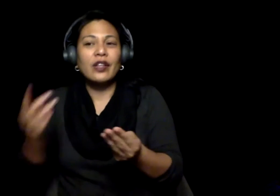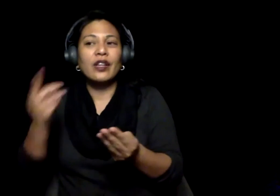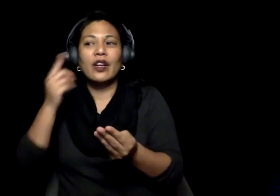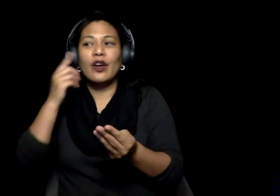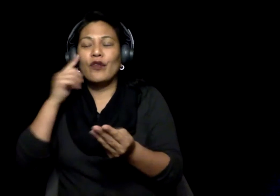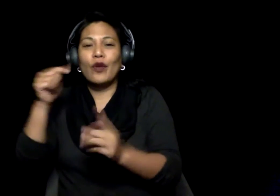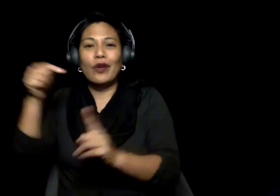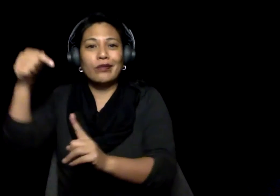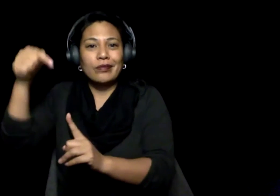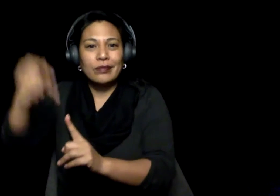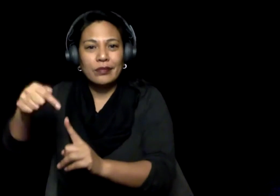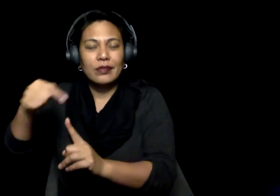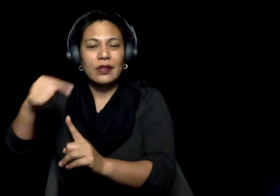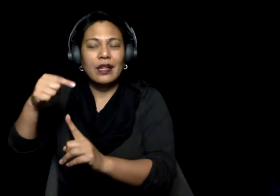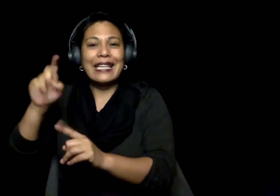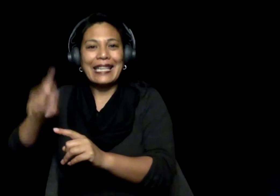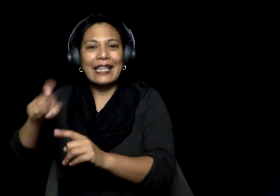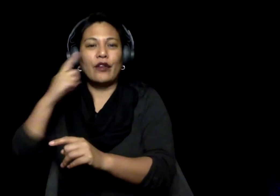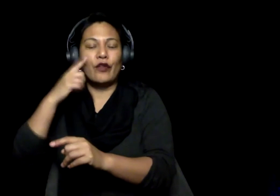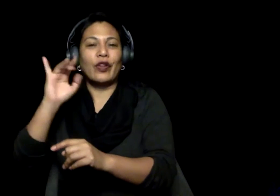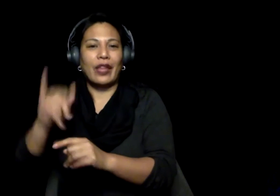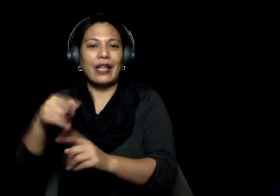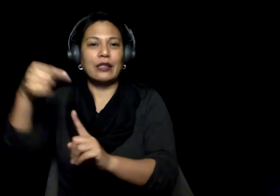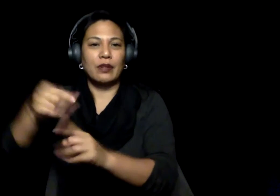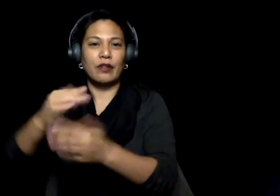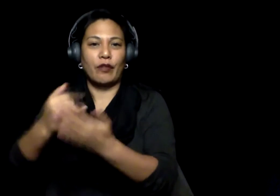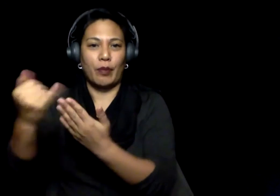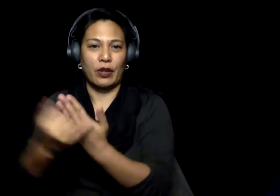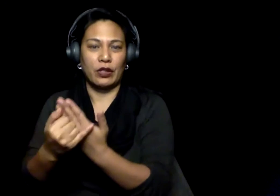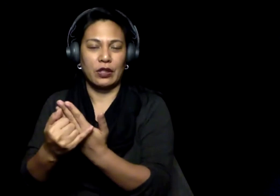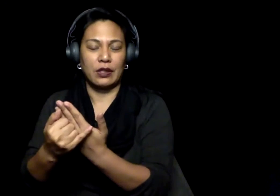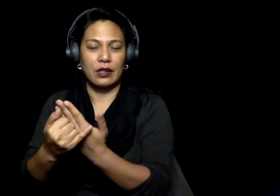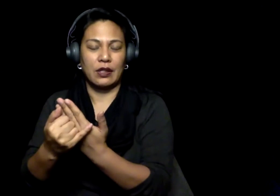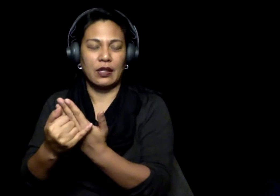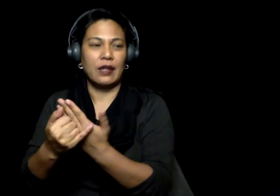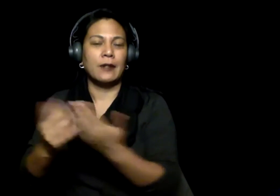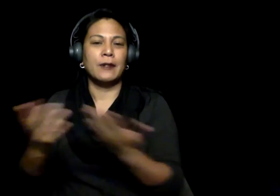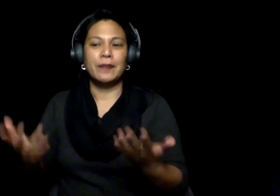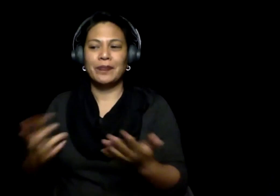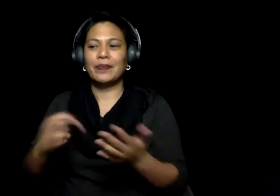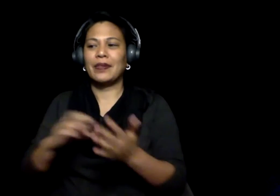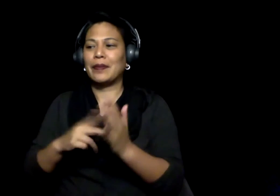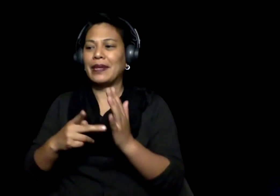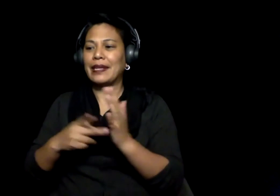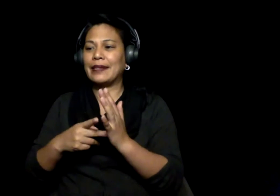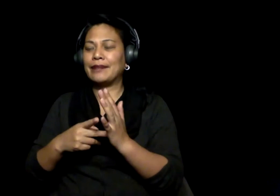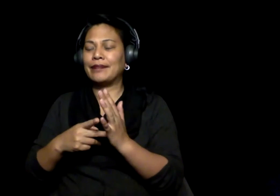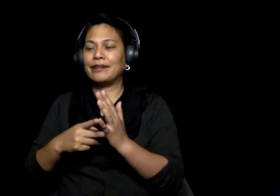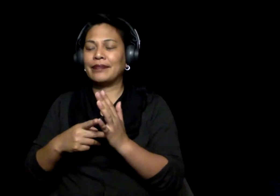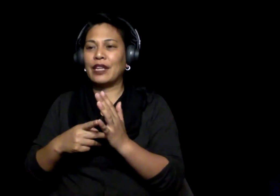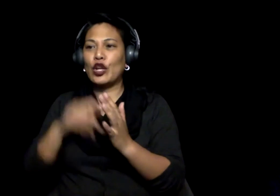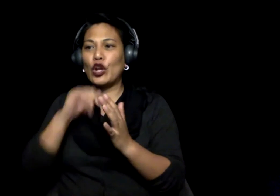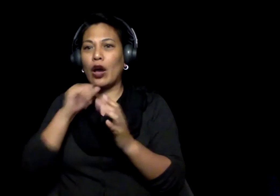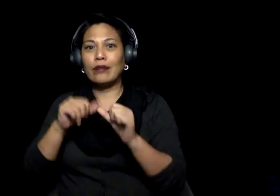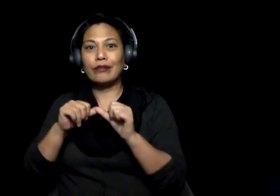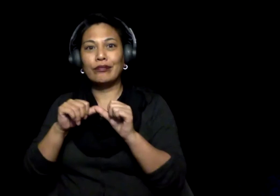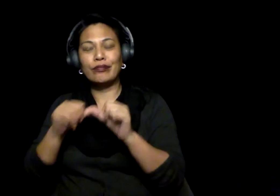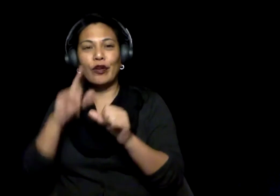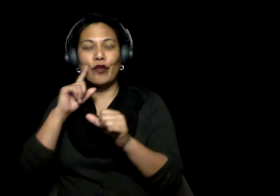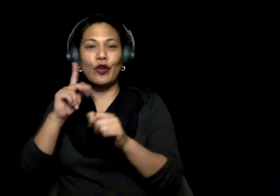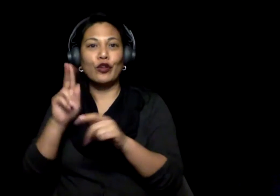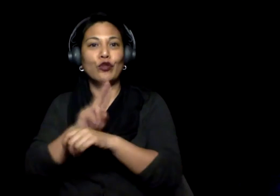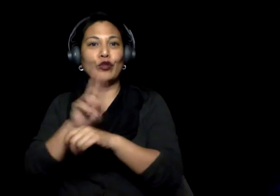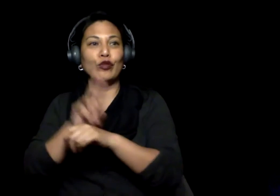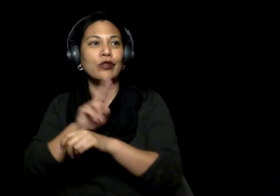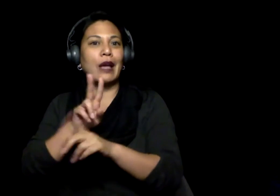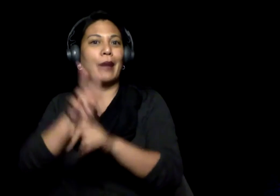of that particular project that wouldn't necessarily, have a super long life after that.